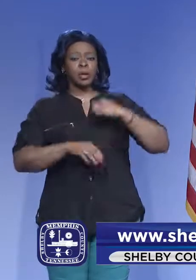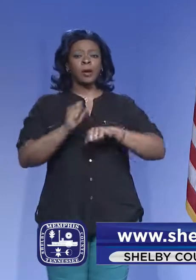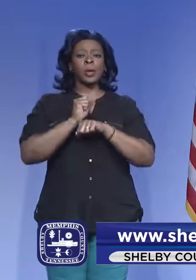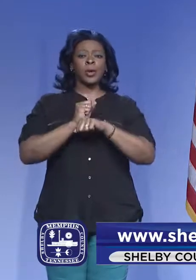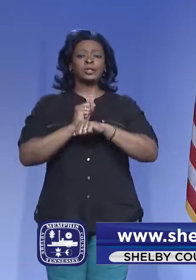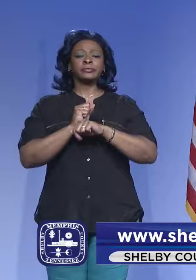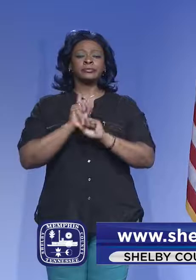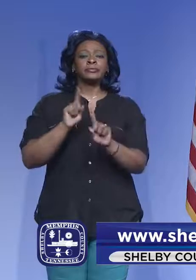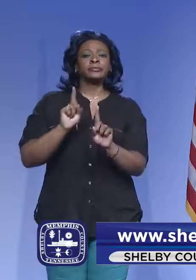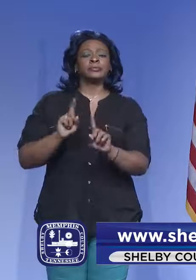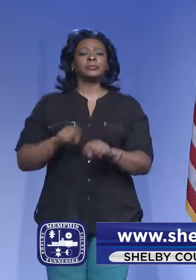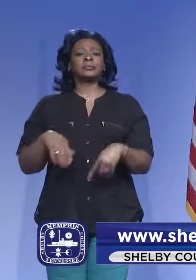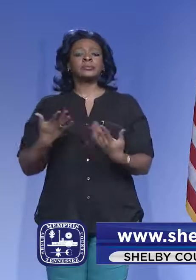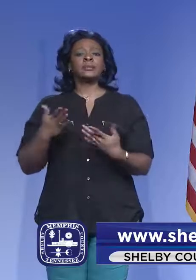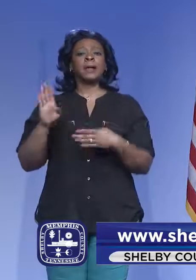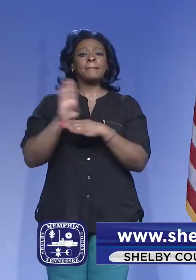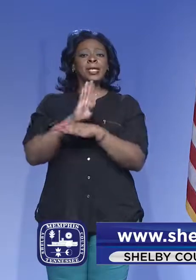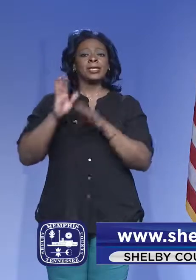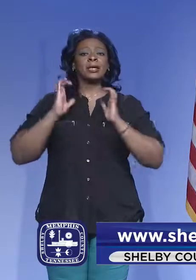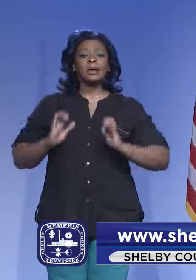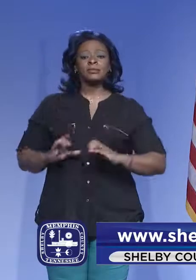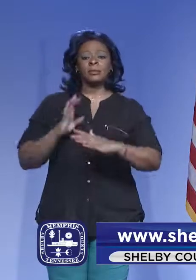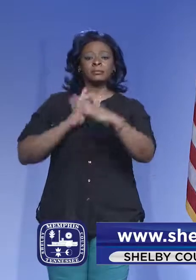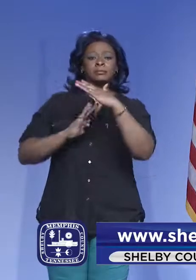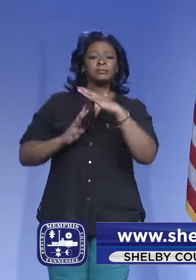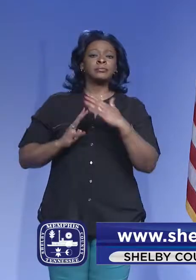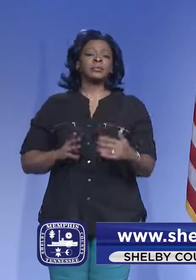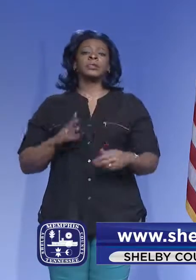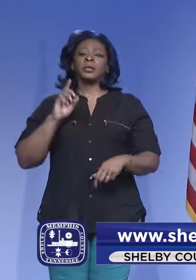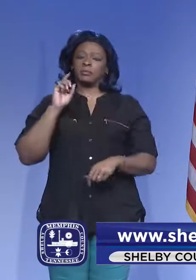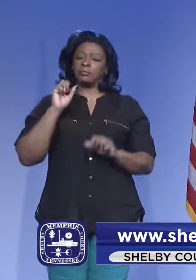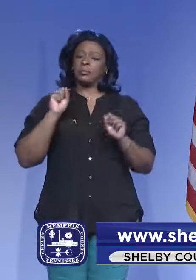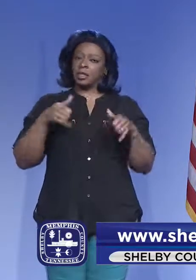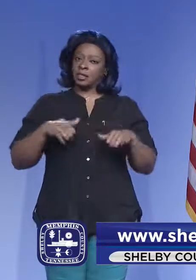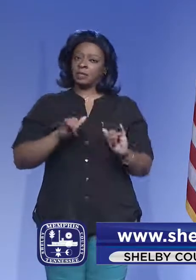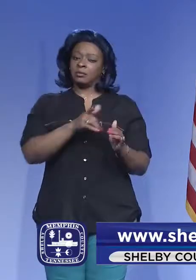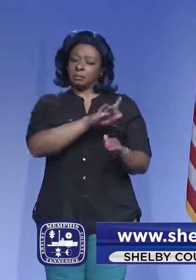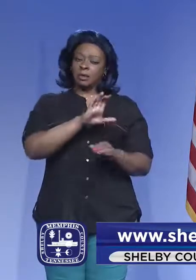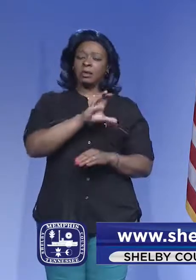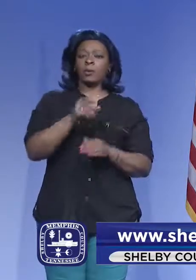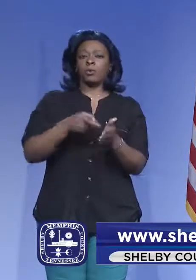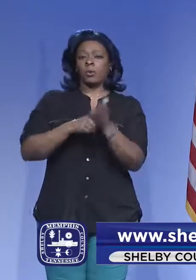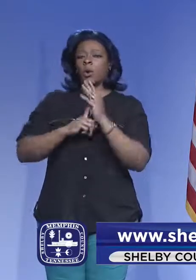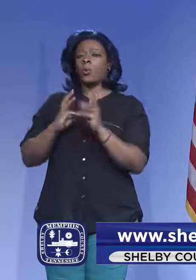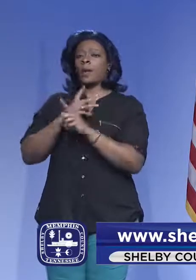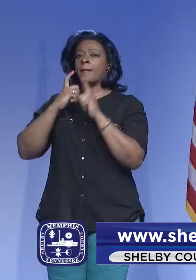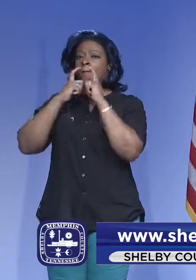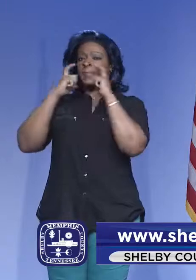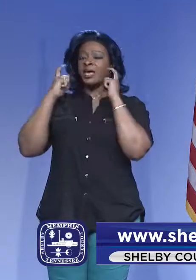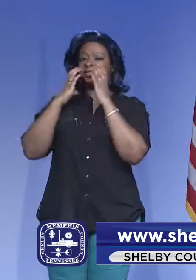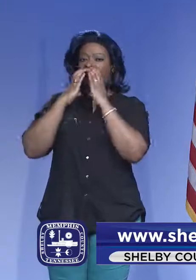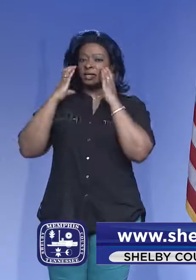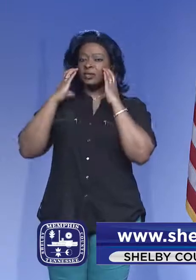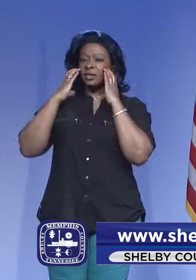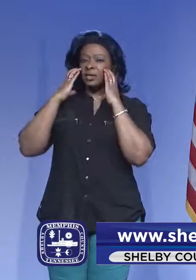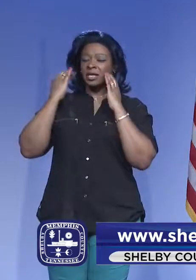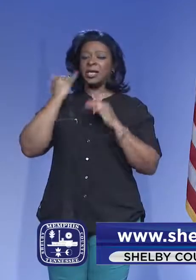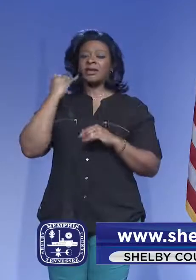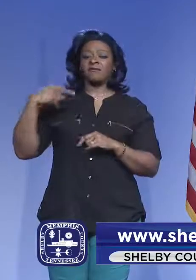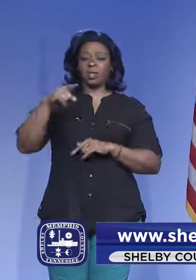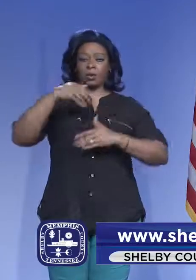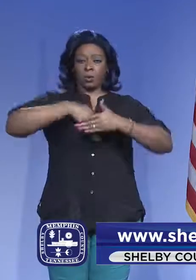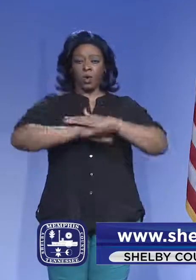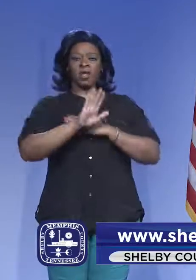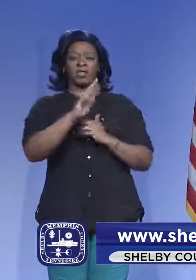employees, and patrons and customers to wear a mask or face covering when